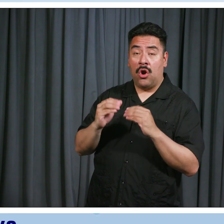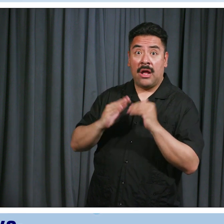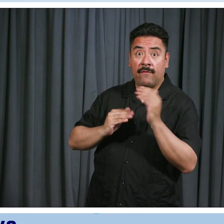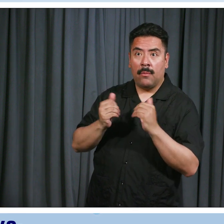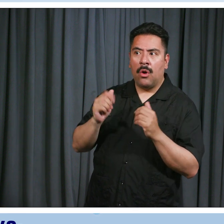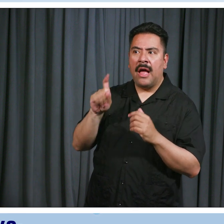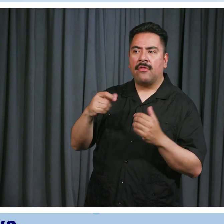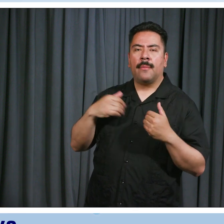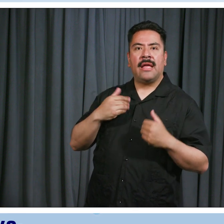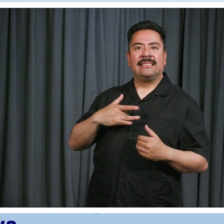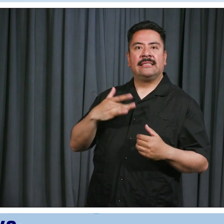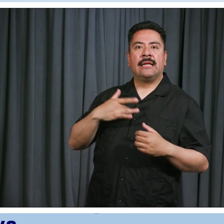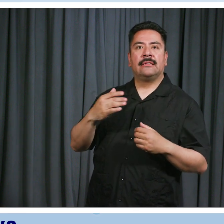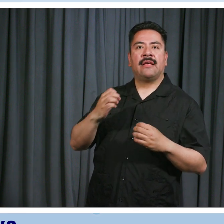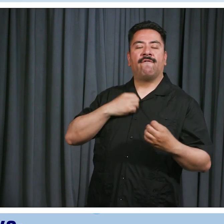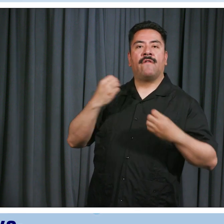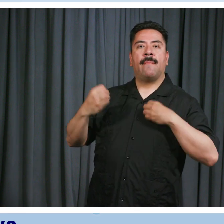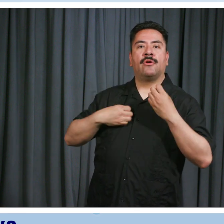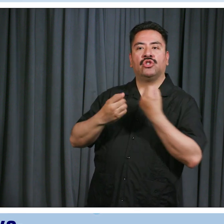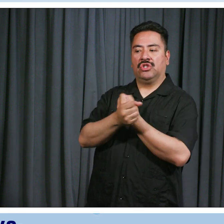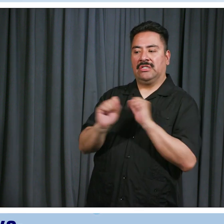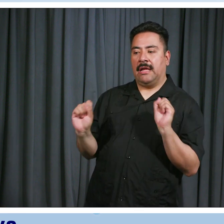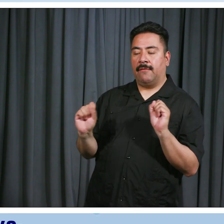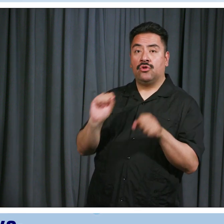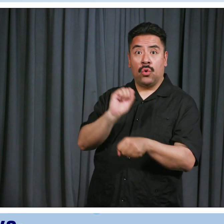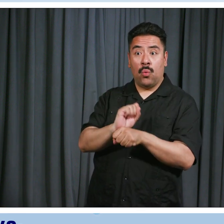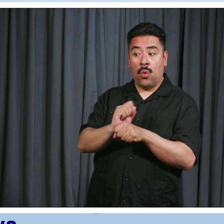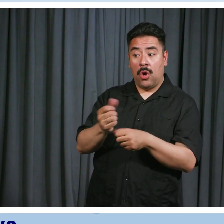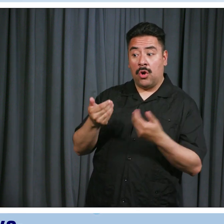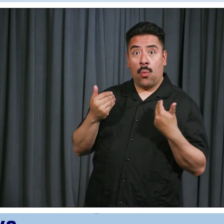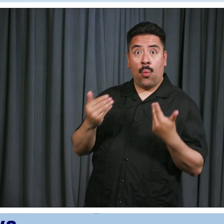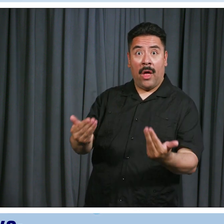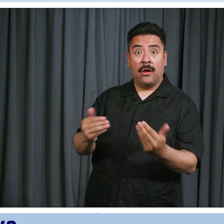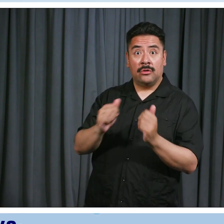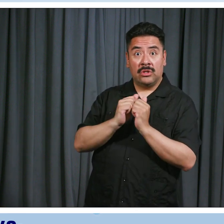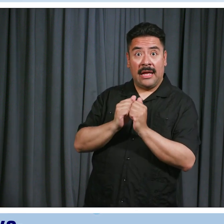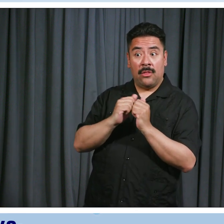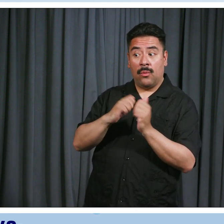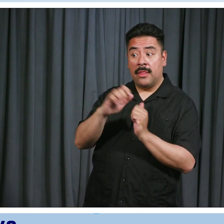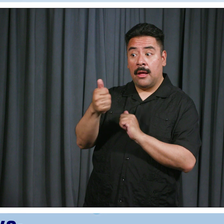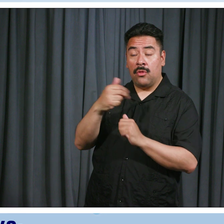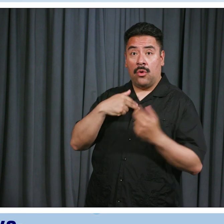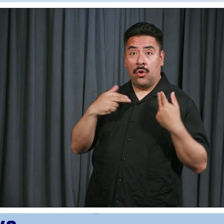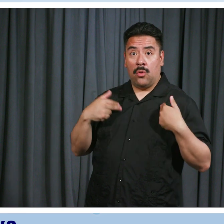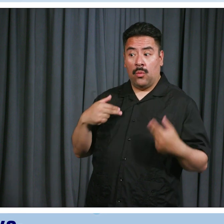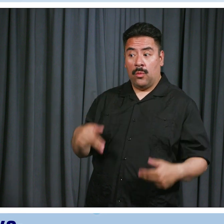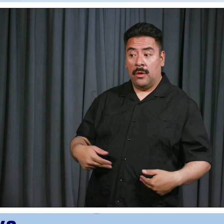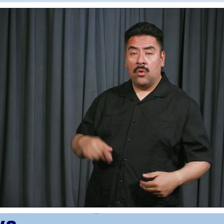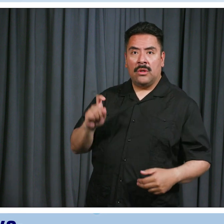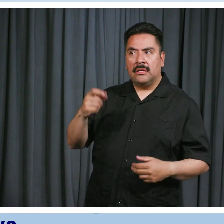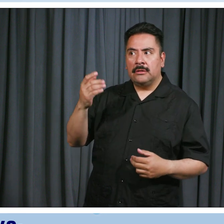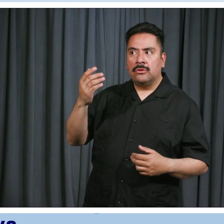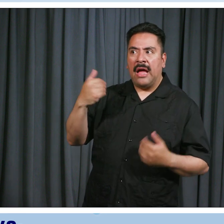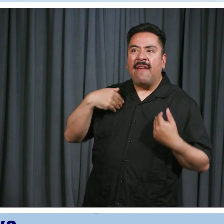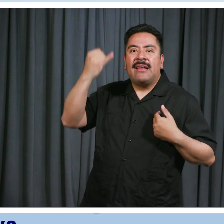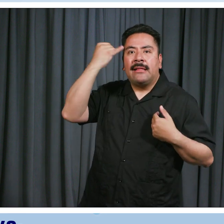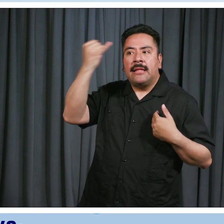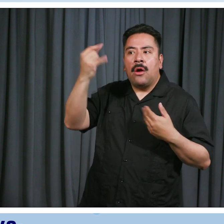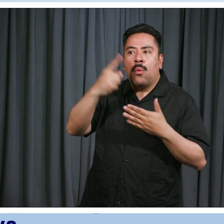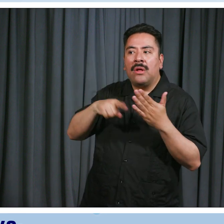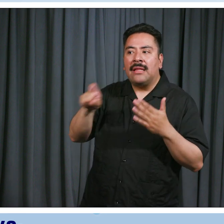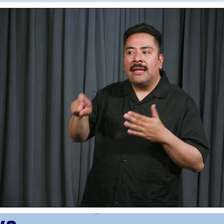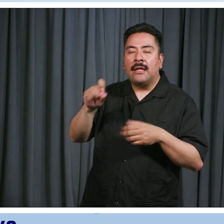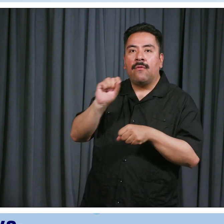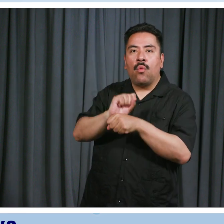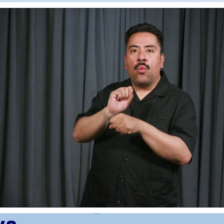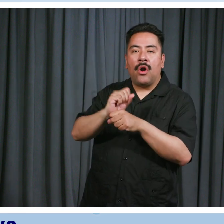safety, because in order to work well together with other humans, we have to have a sense of what they need out of their work experience,